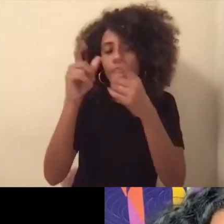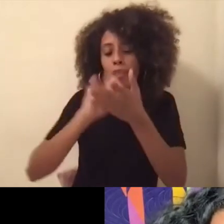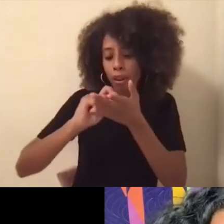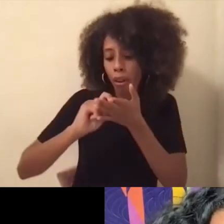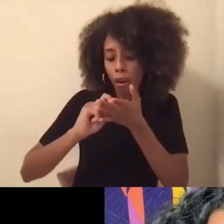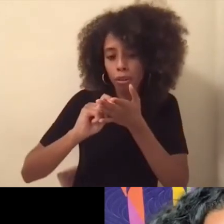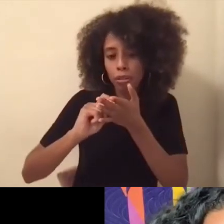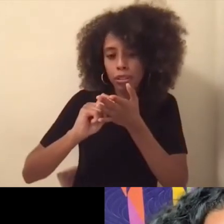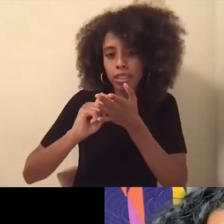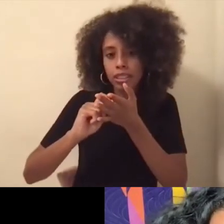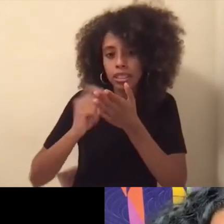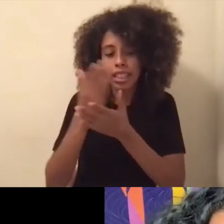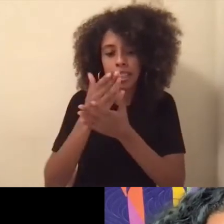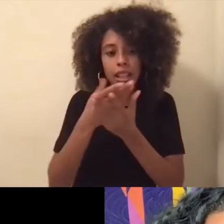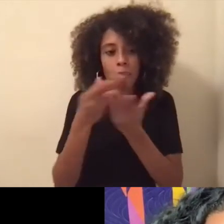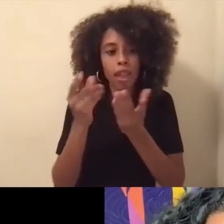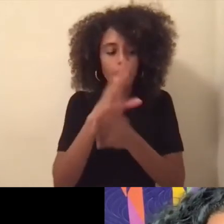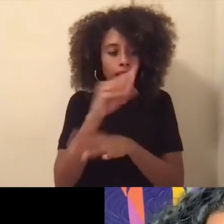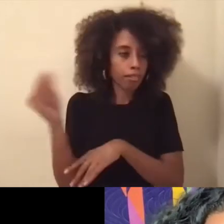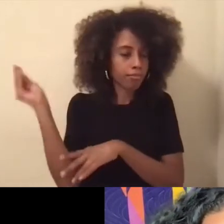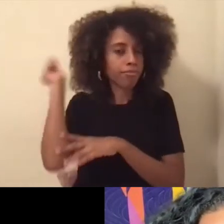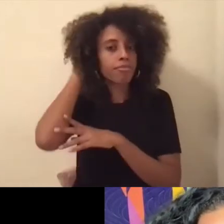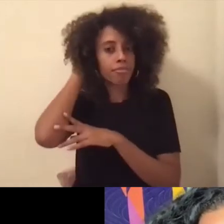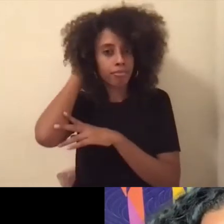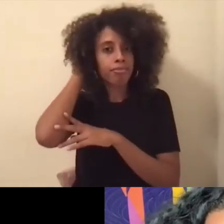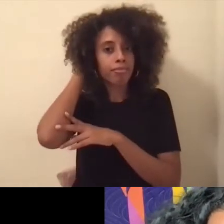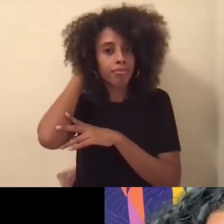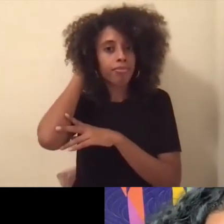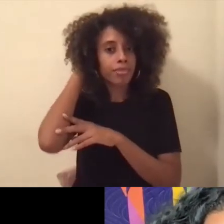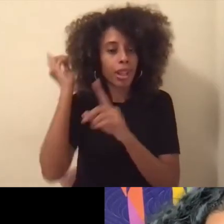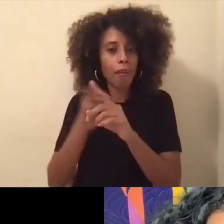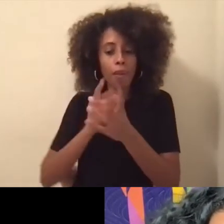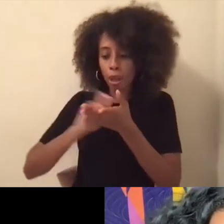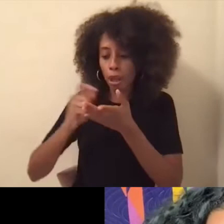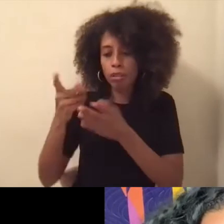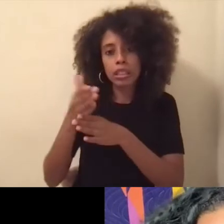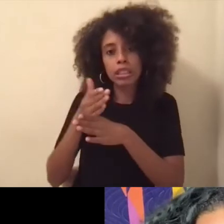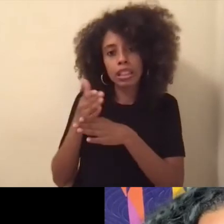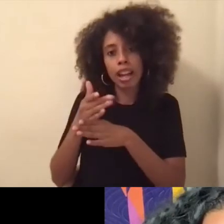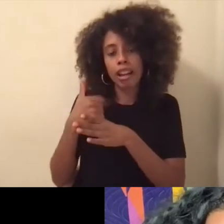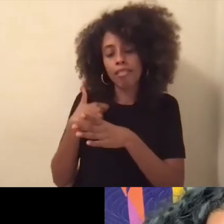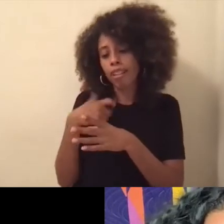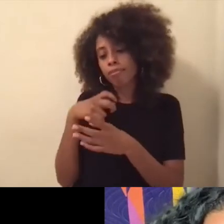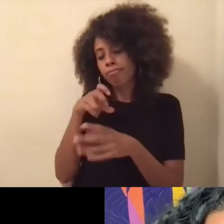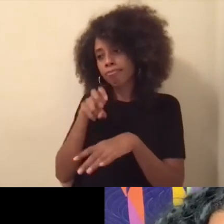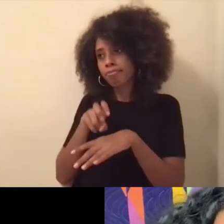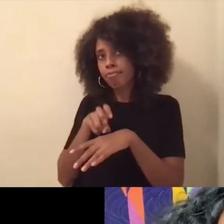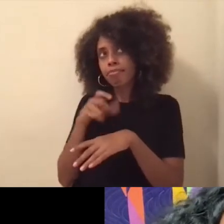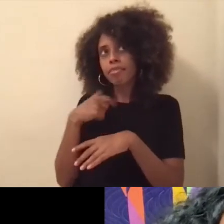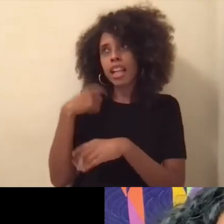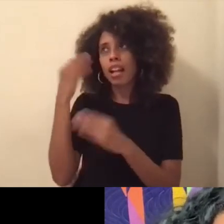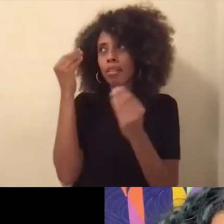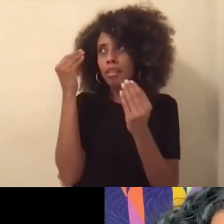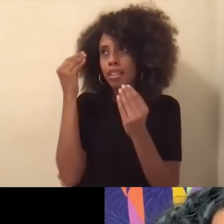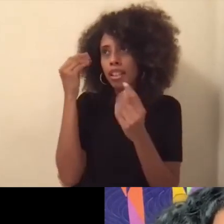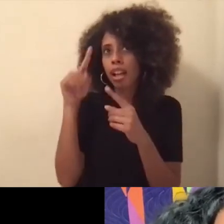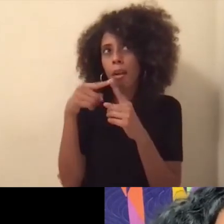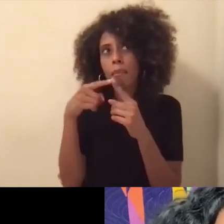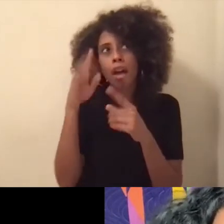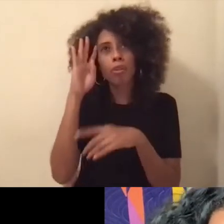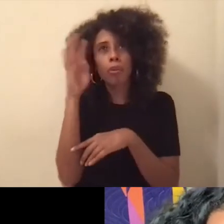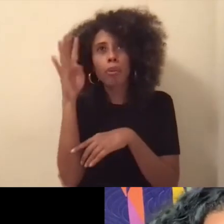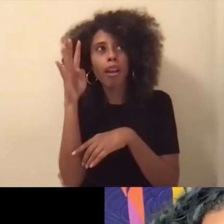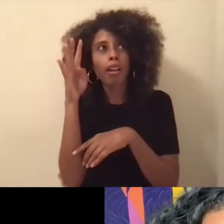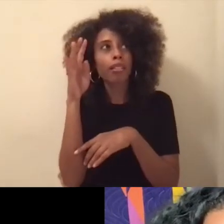from the notes that she shared. And I kind of sat with them and started thinking about them as creative fragments,